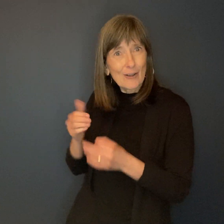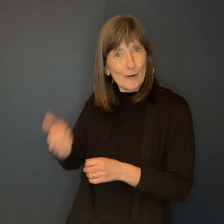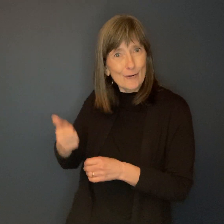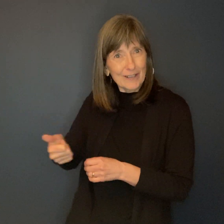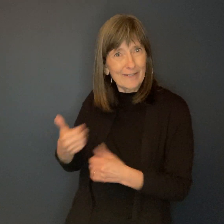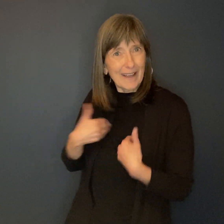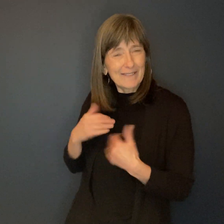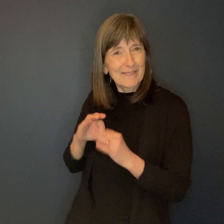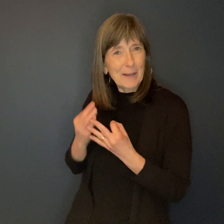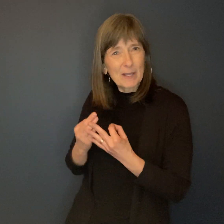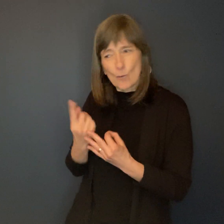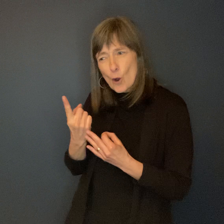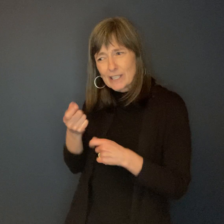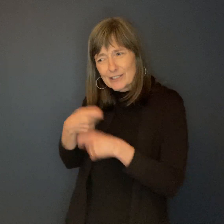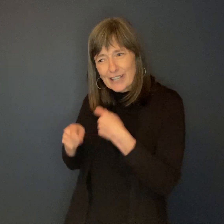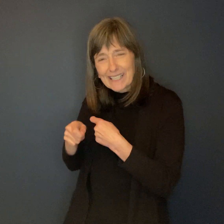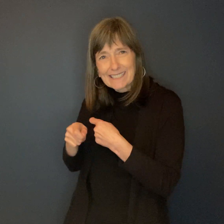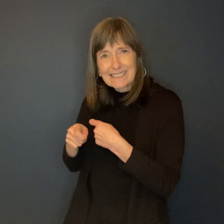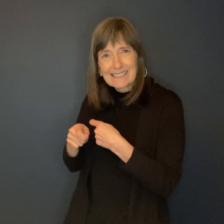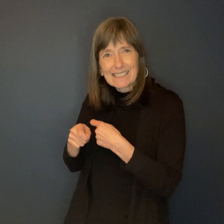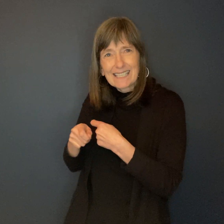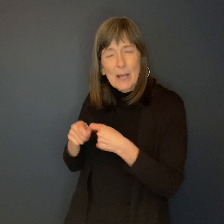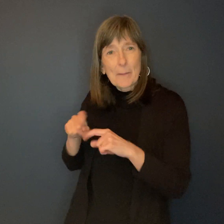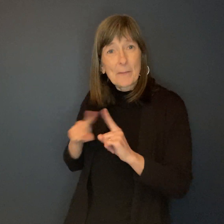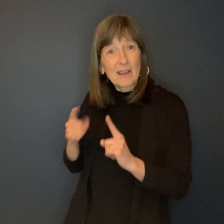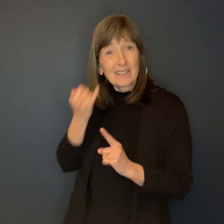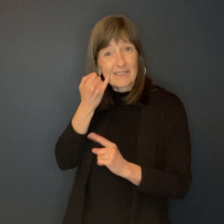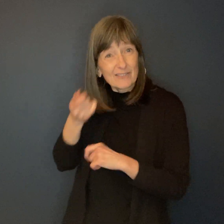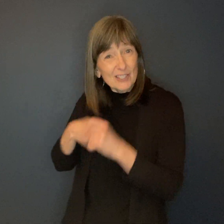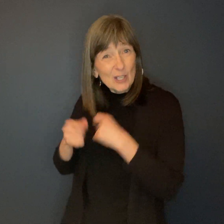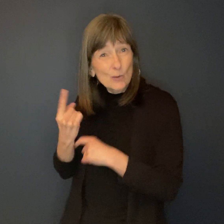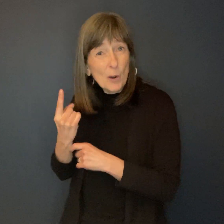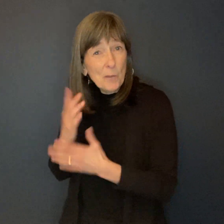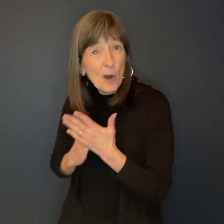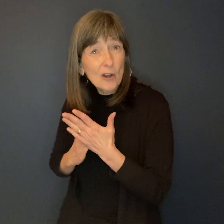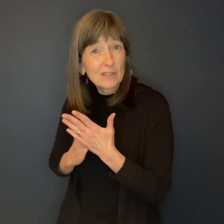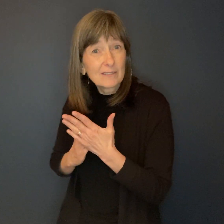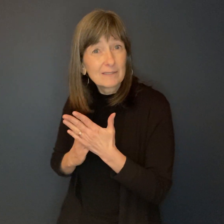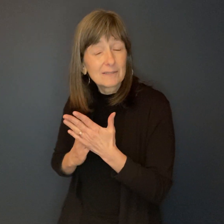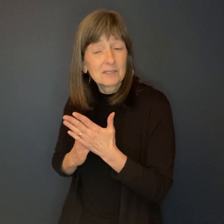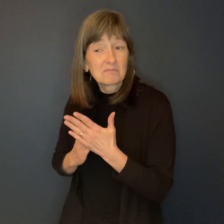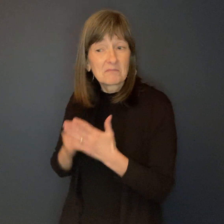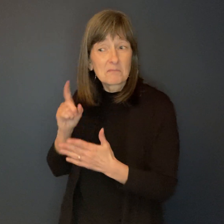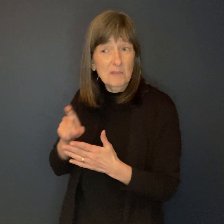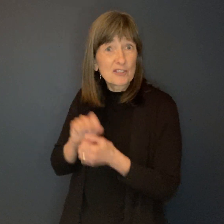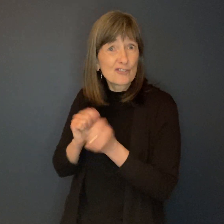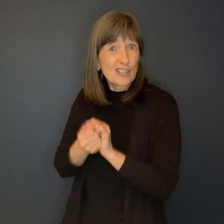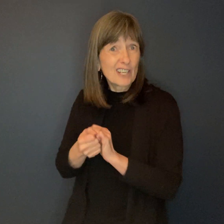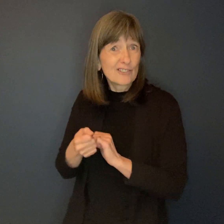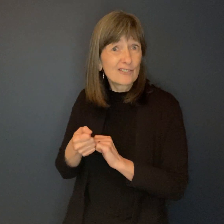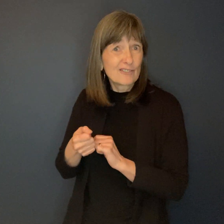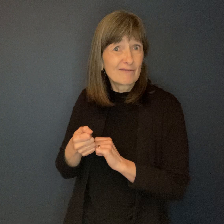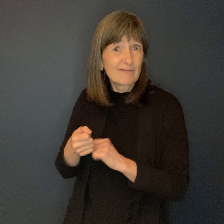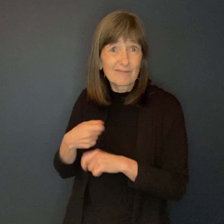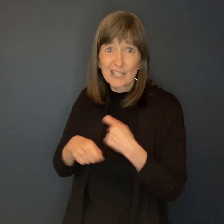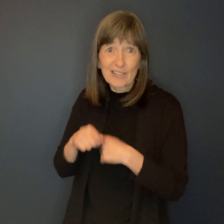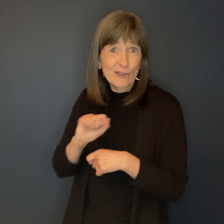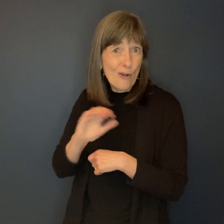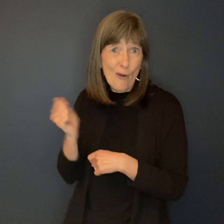And of course, she's a treasure to us and all people, I think, and everybody